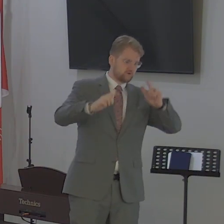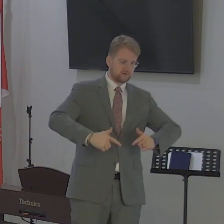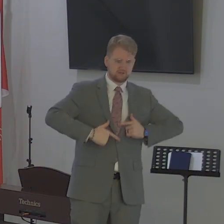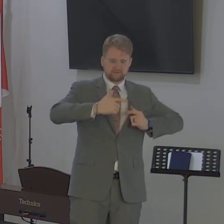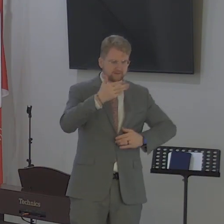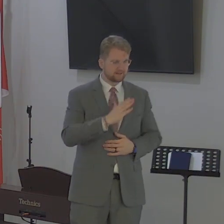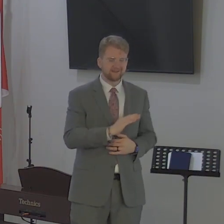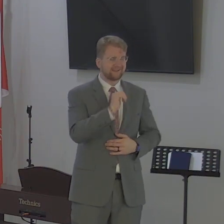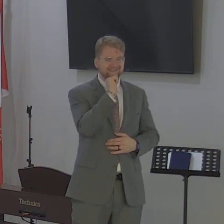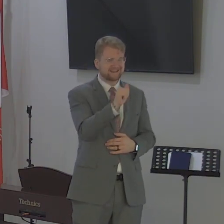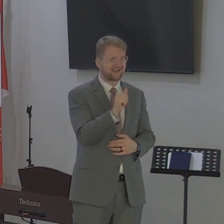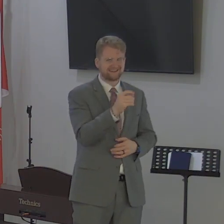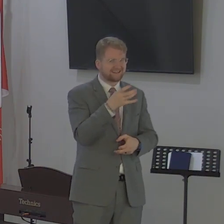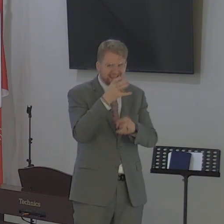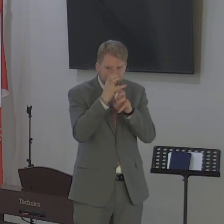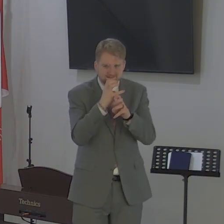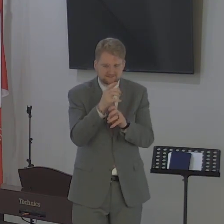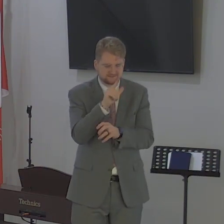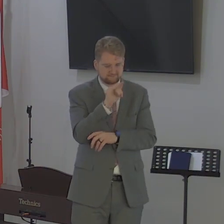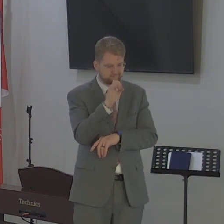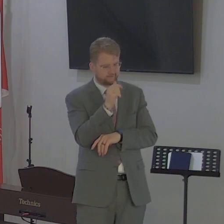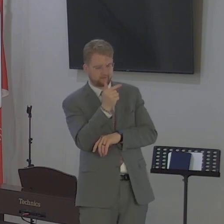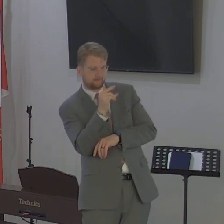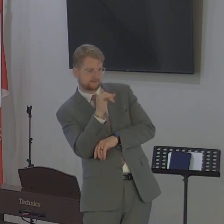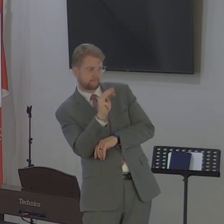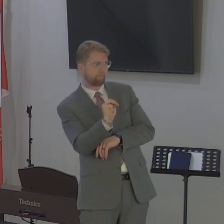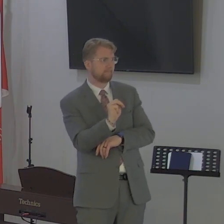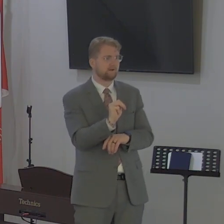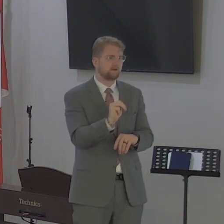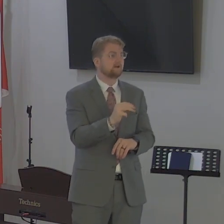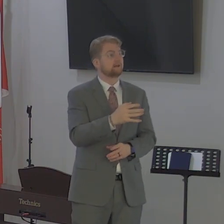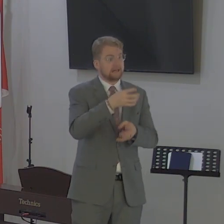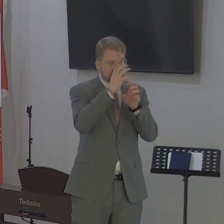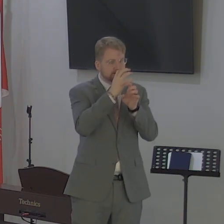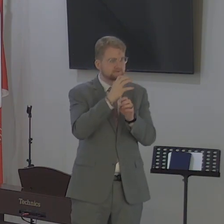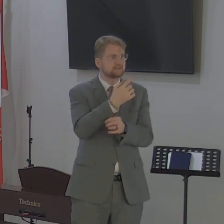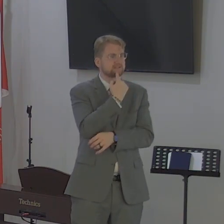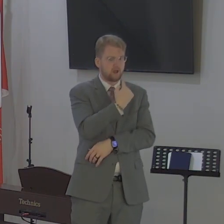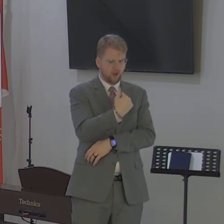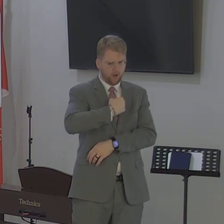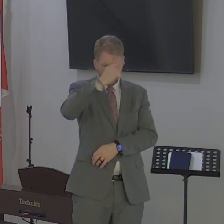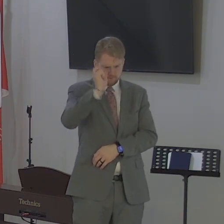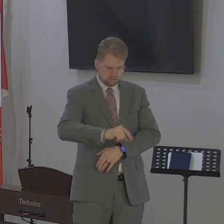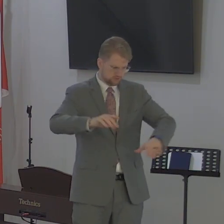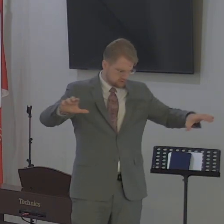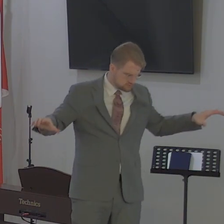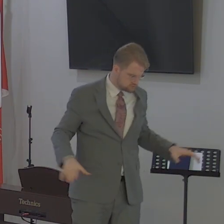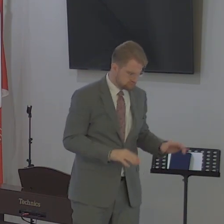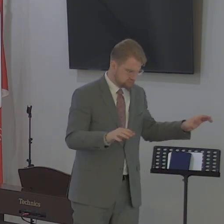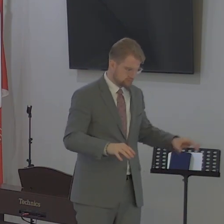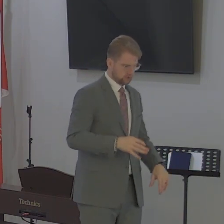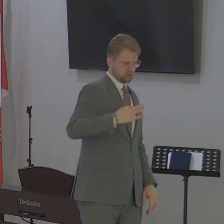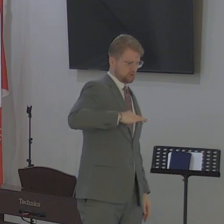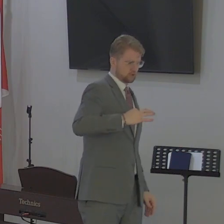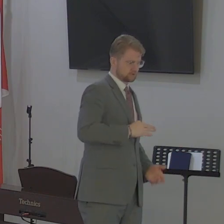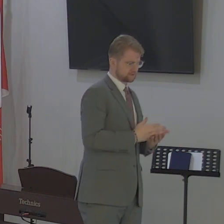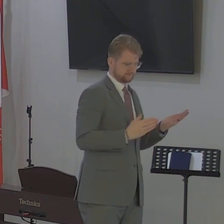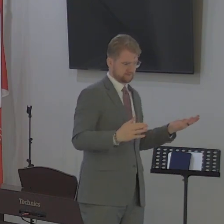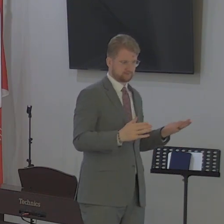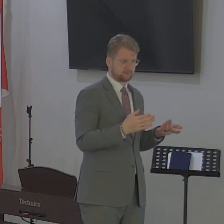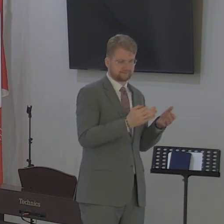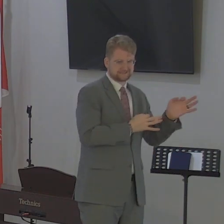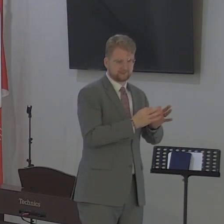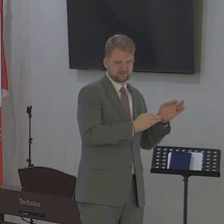None of those are legalism, okay? Legalism is saying that I have to do those things to earn something. And we're going to discuss that here in